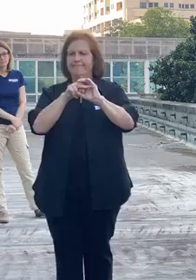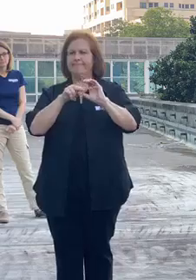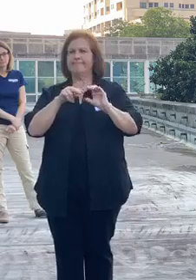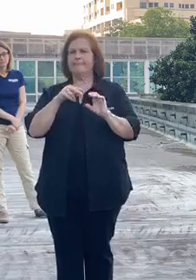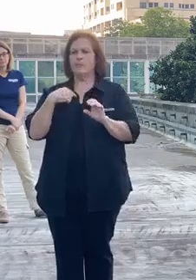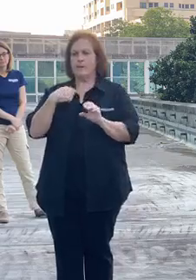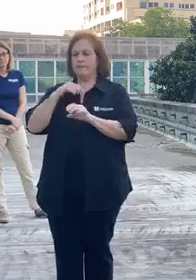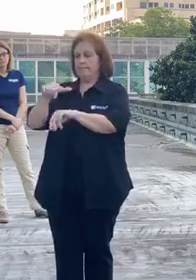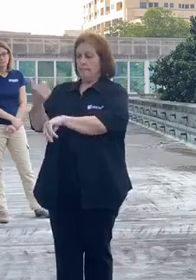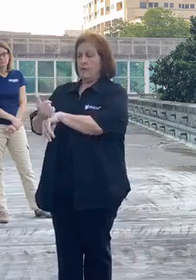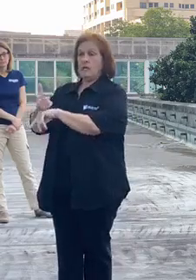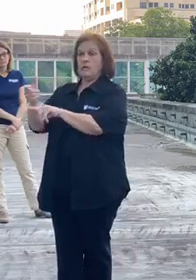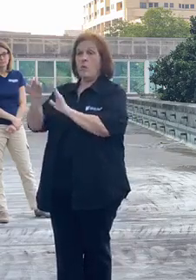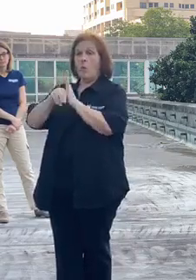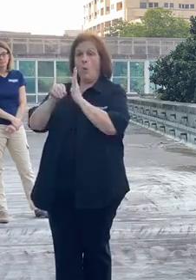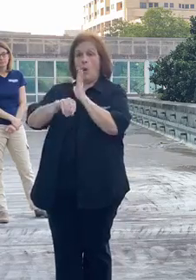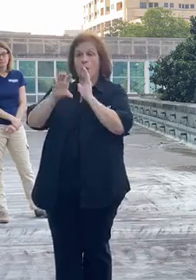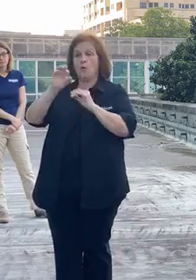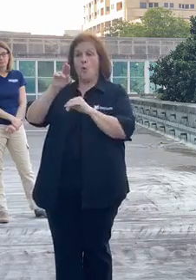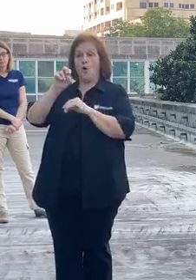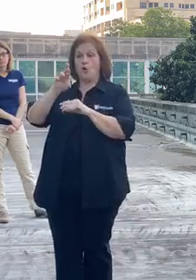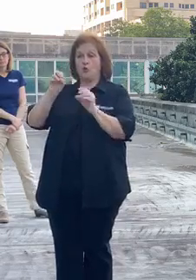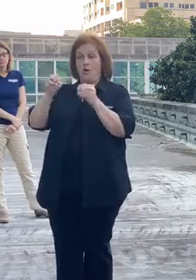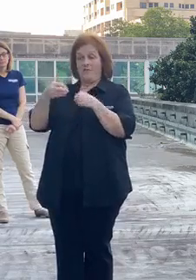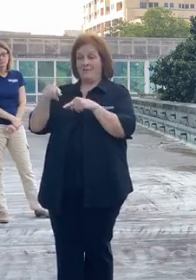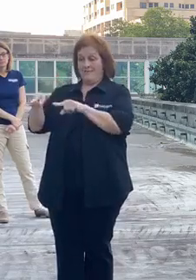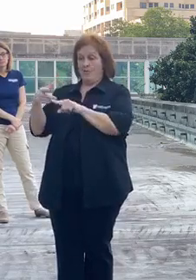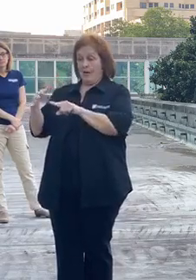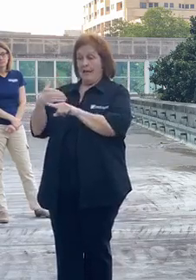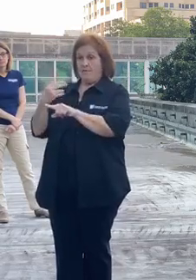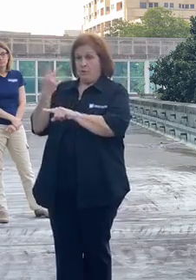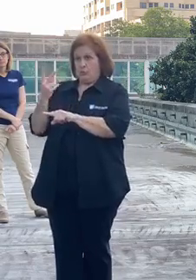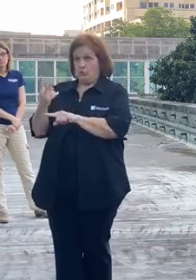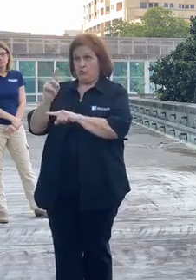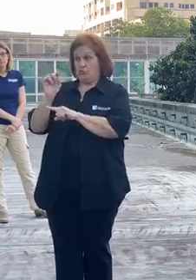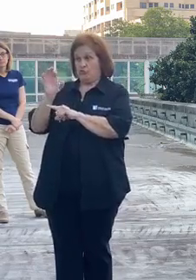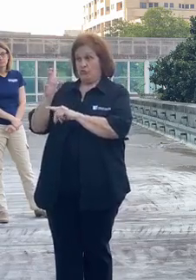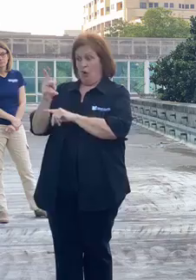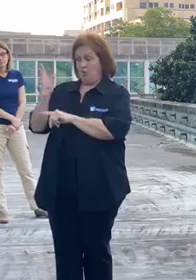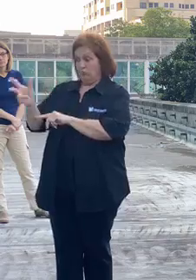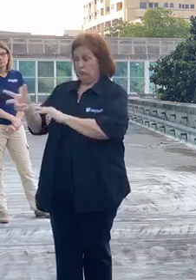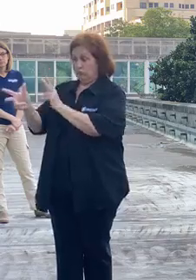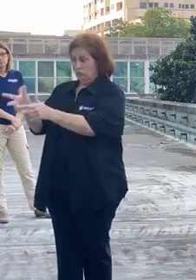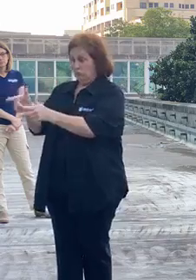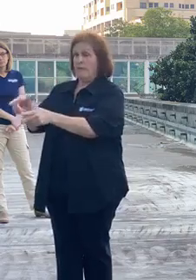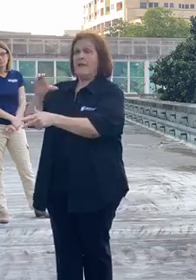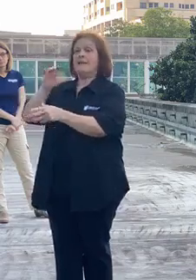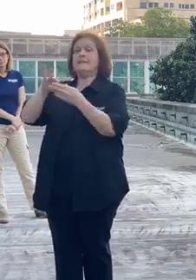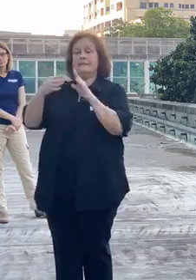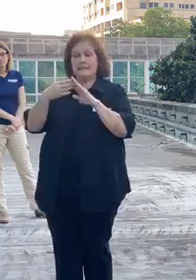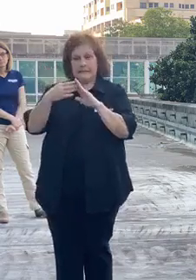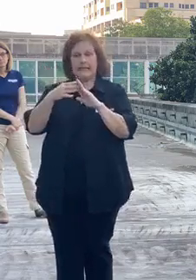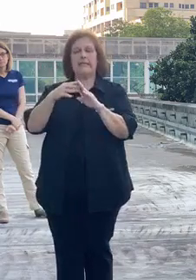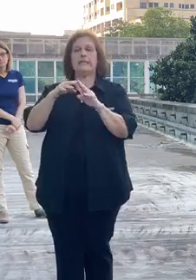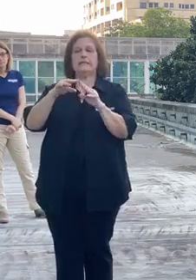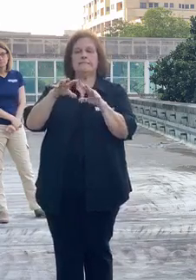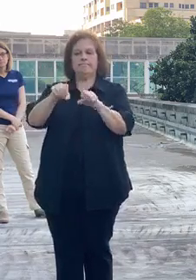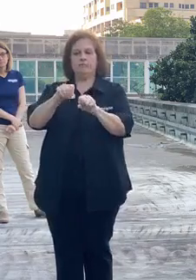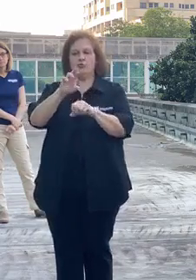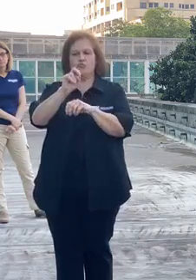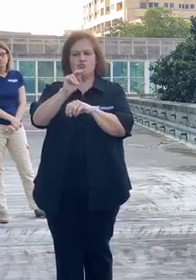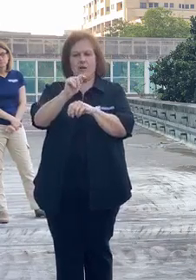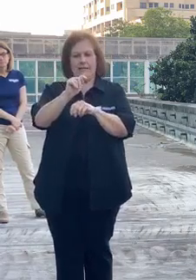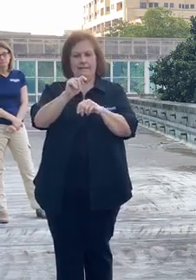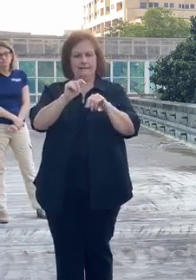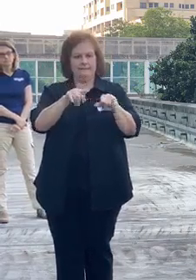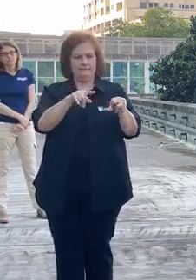Orleans Parish Coroner's Office. The Coroner's Office itself has 2 trucks, and the city rented an additional 2 right in the beginning stages